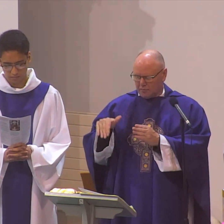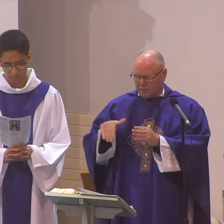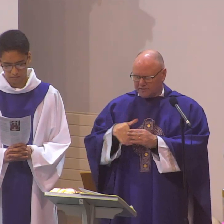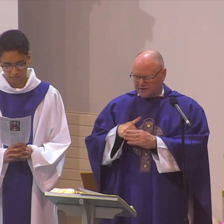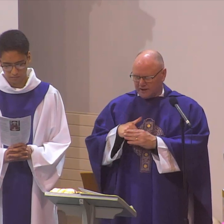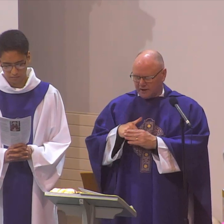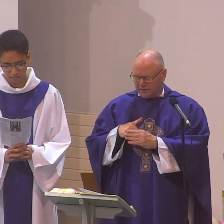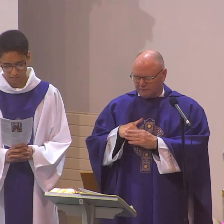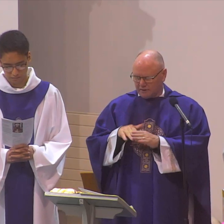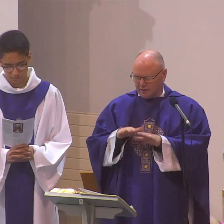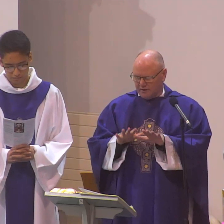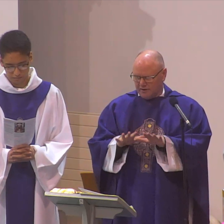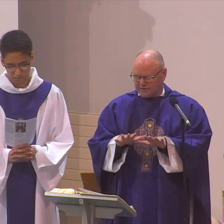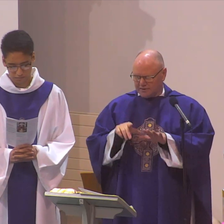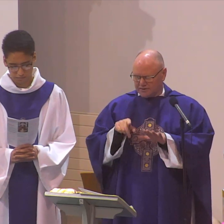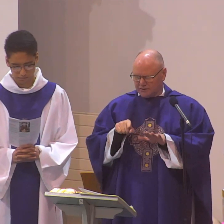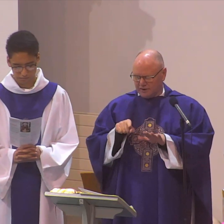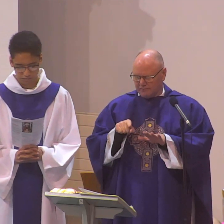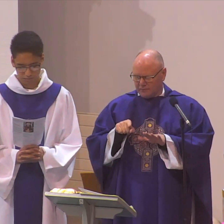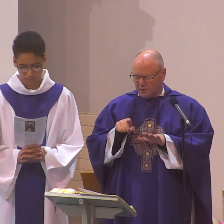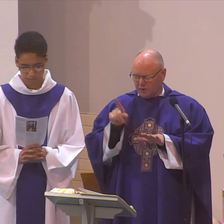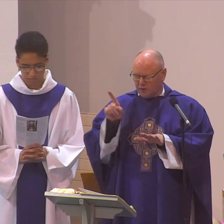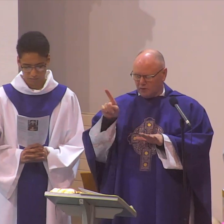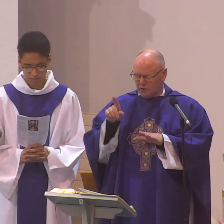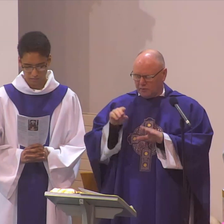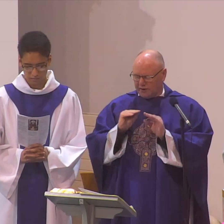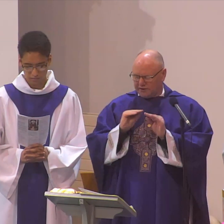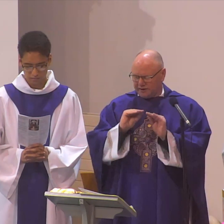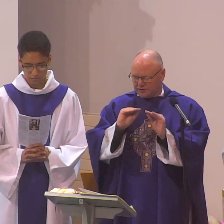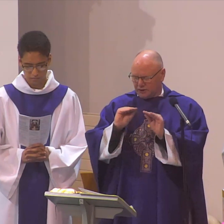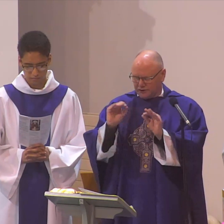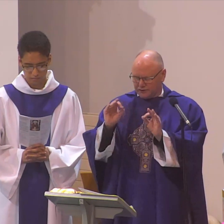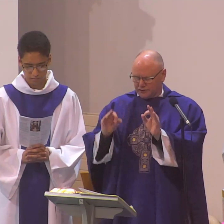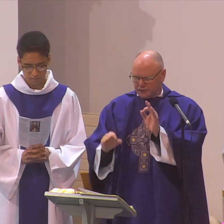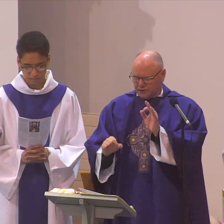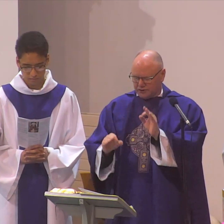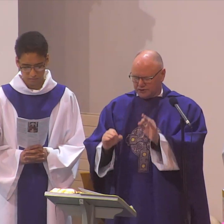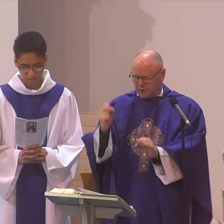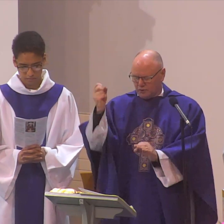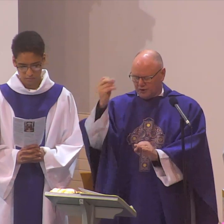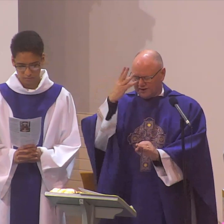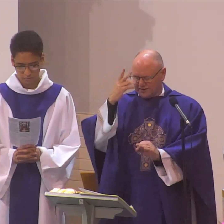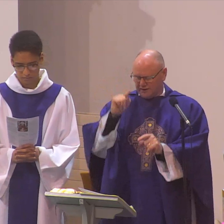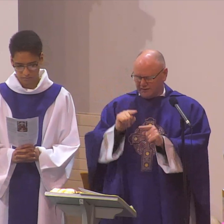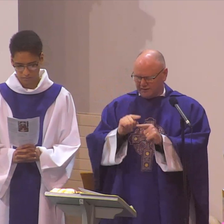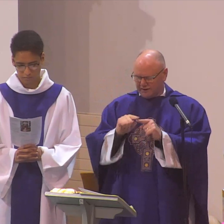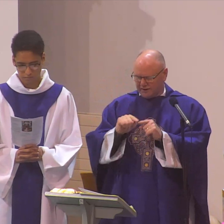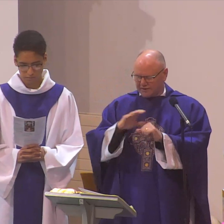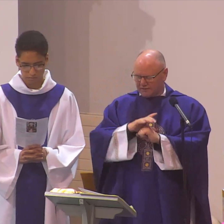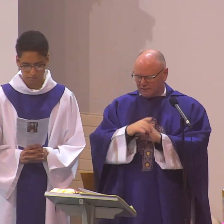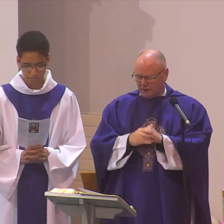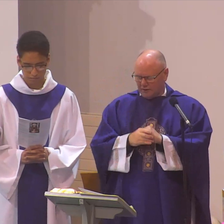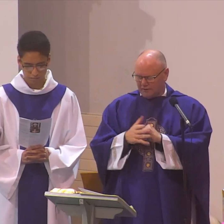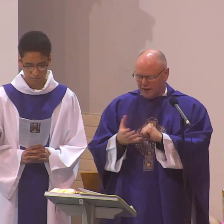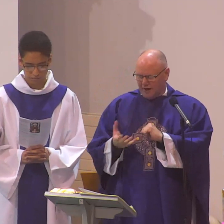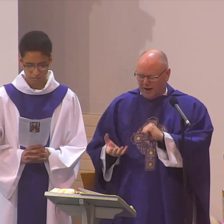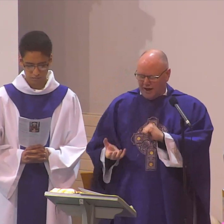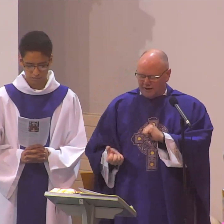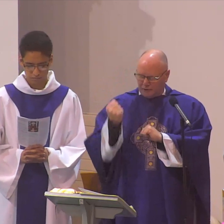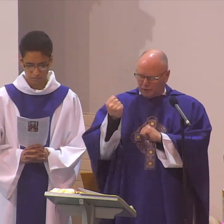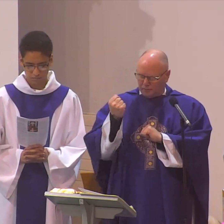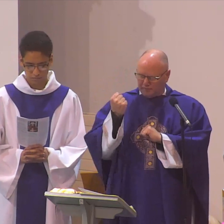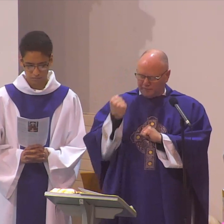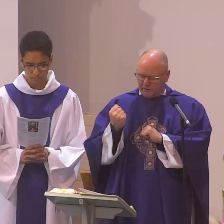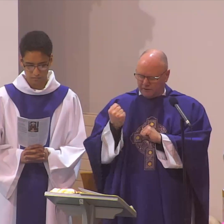our partaking in this mystery, you may teach us to judge wisely the things of earth